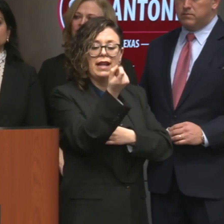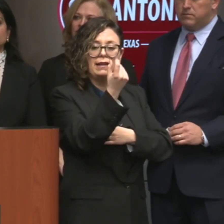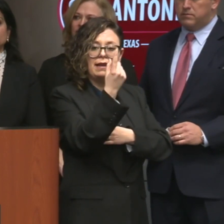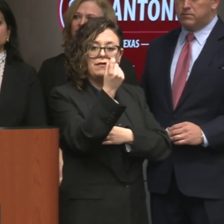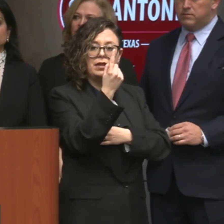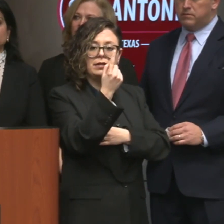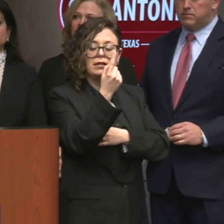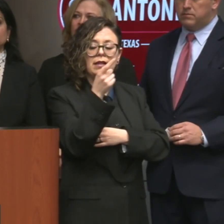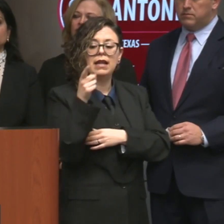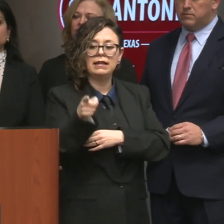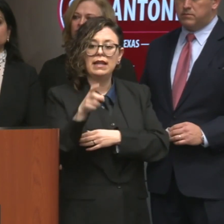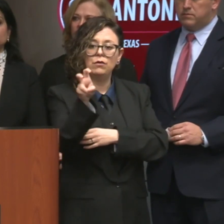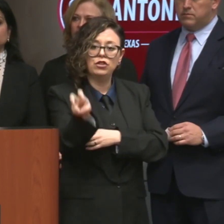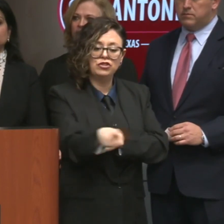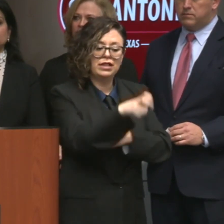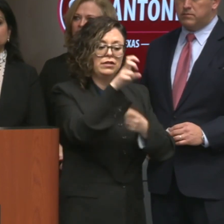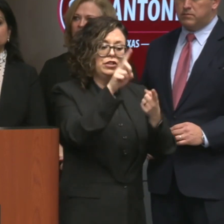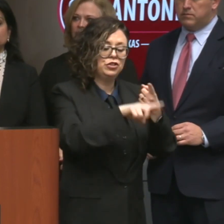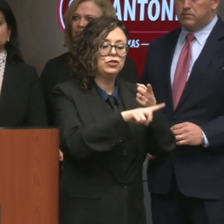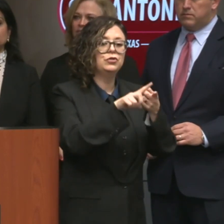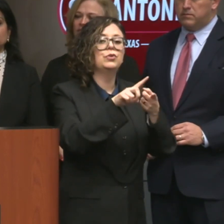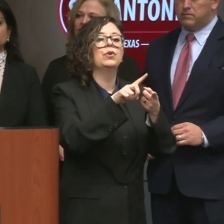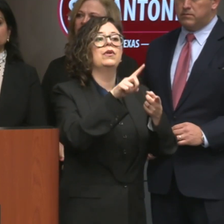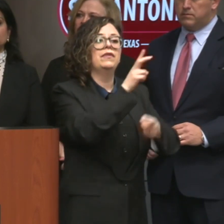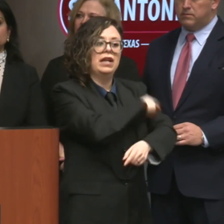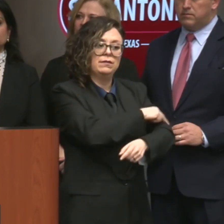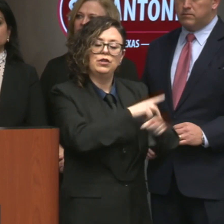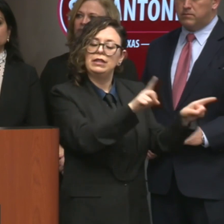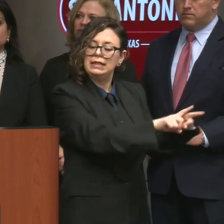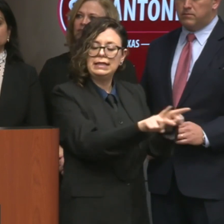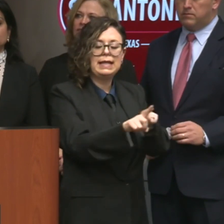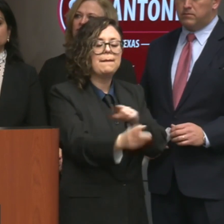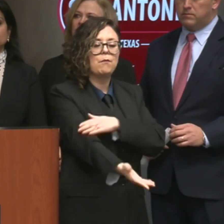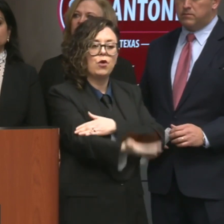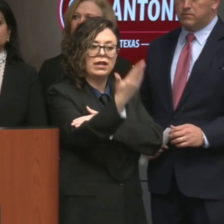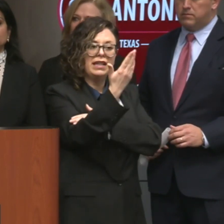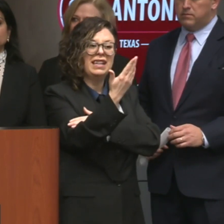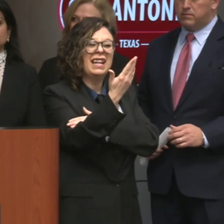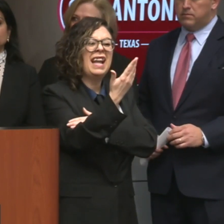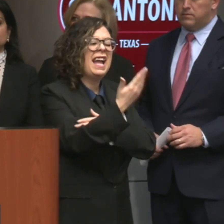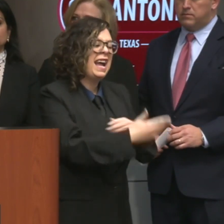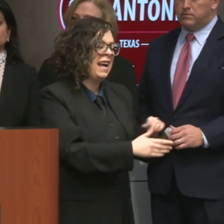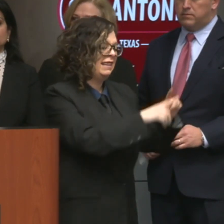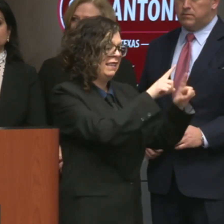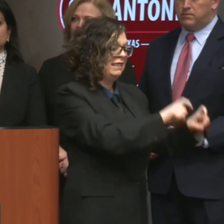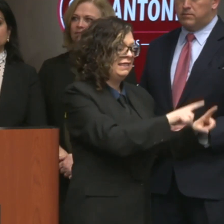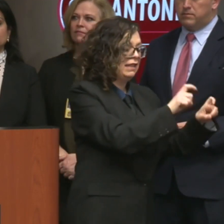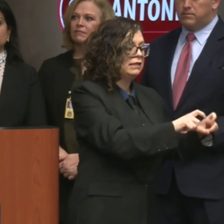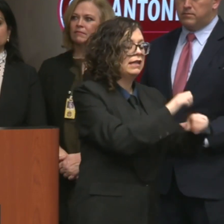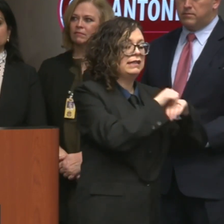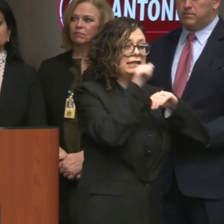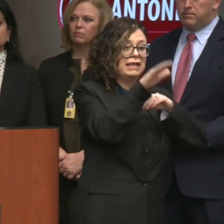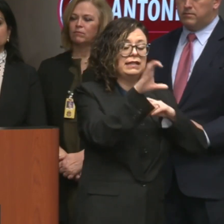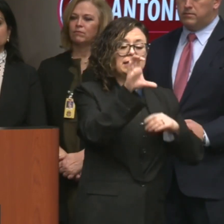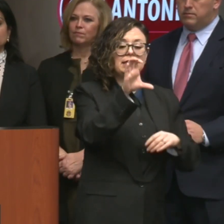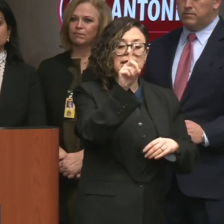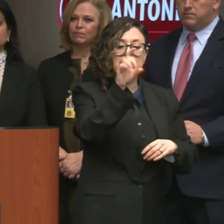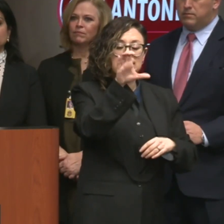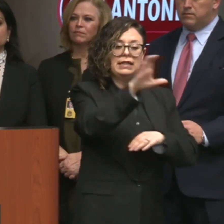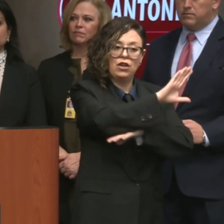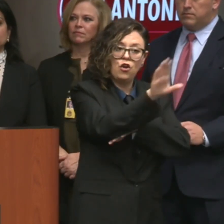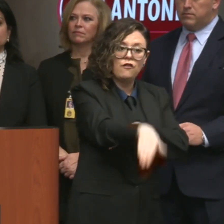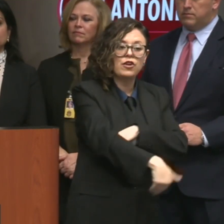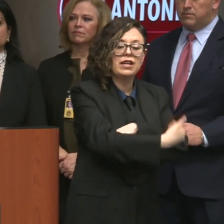they were transported to the hospital that morning, and samples were taken and sent to CDC overnight, and we received the